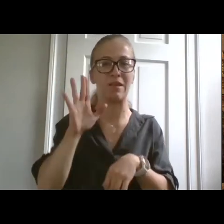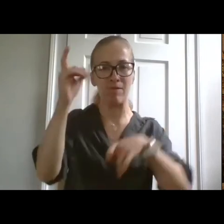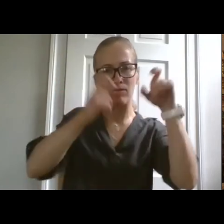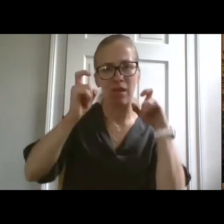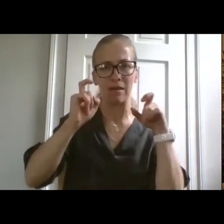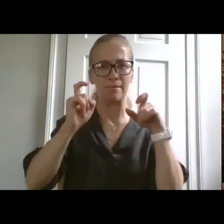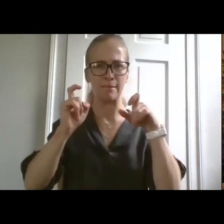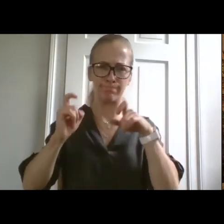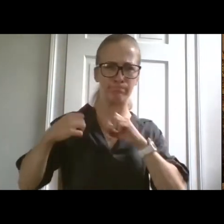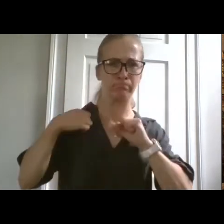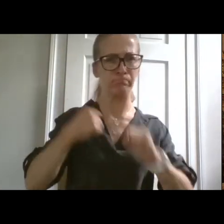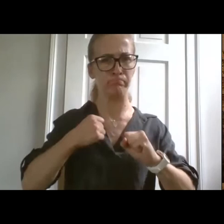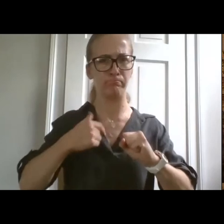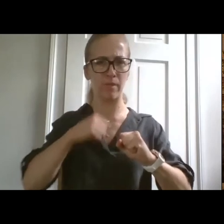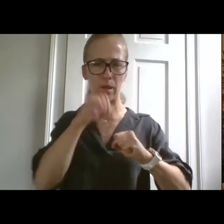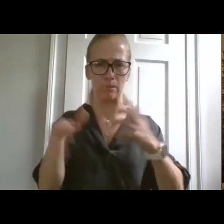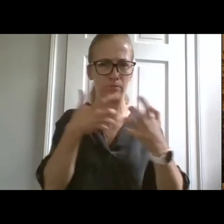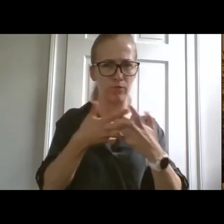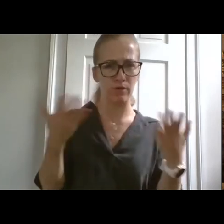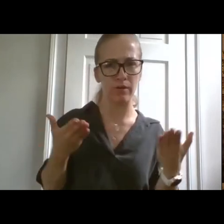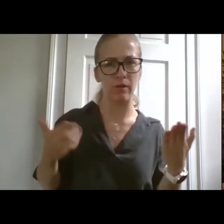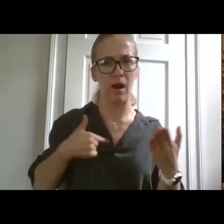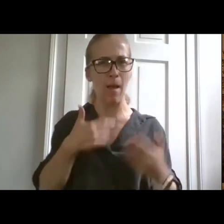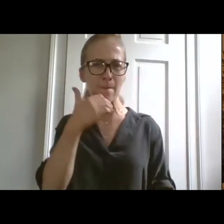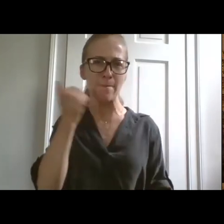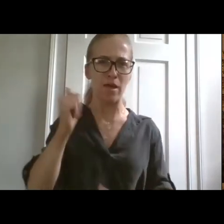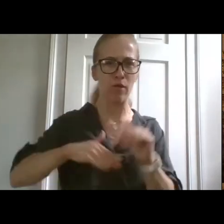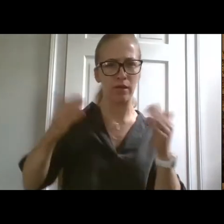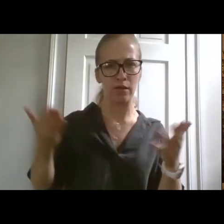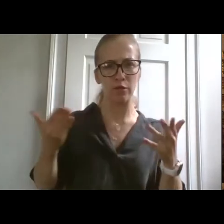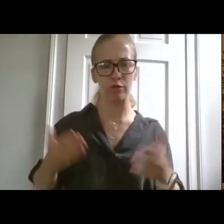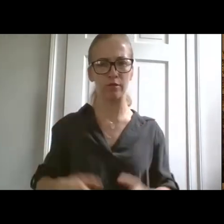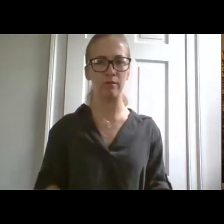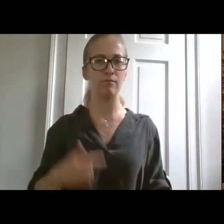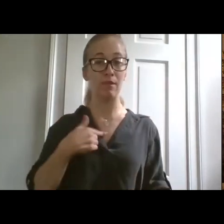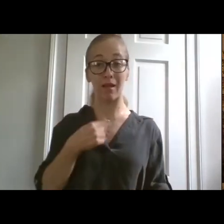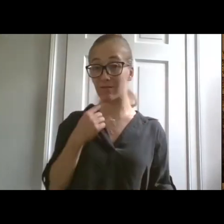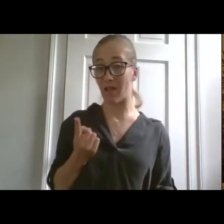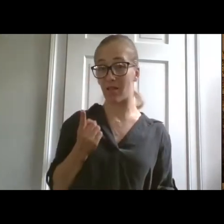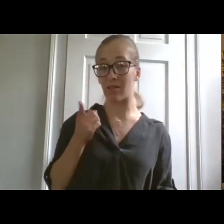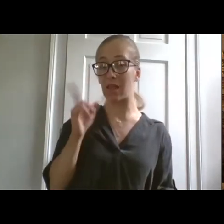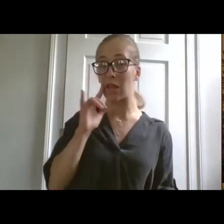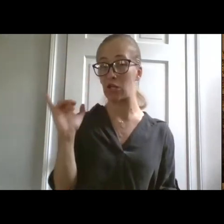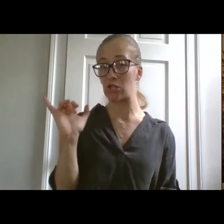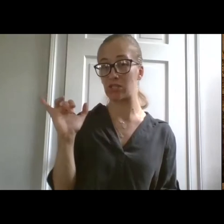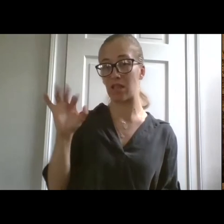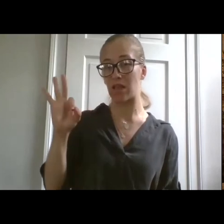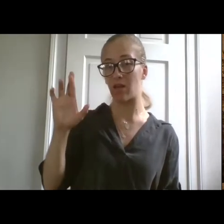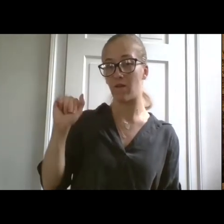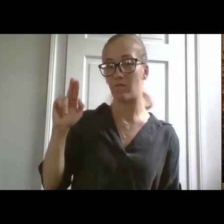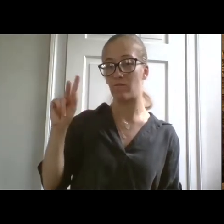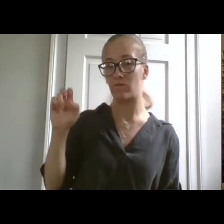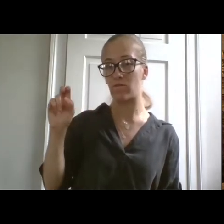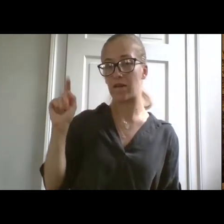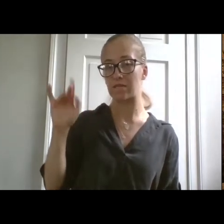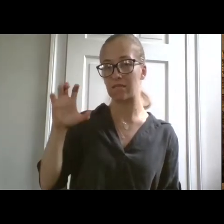say, I don't belong here. I'm much better than here. I tell him he looks a little like Frankenstein, by which